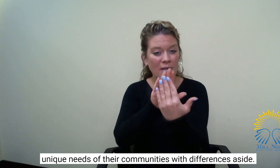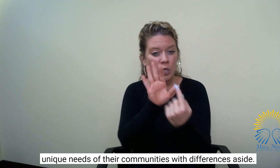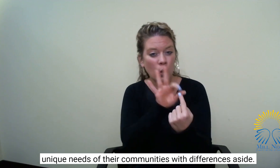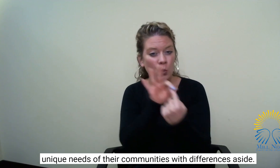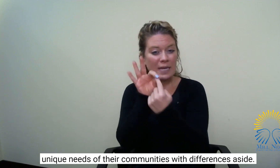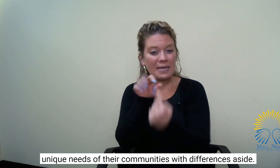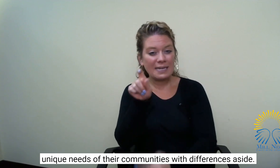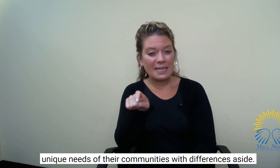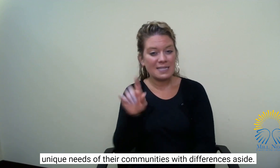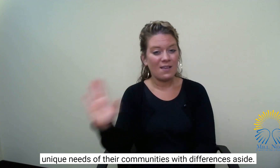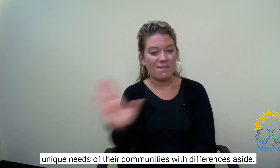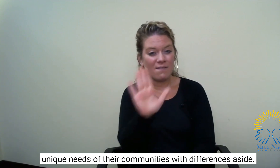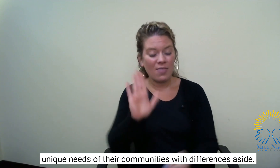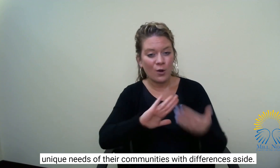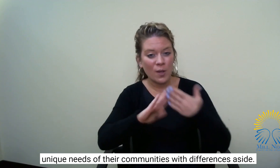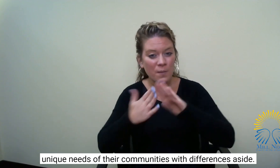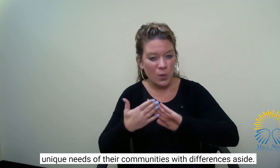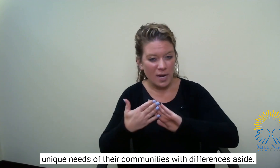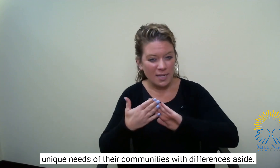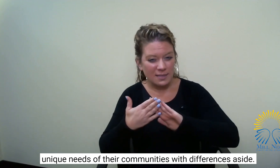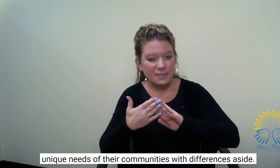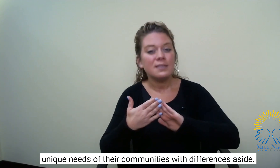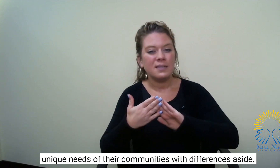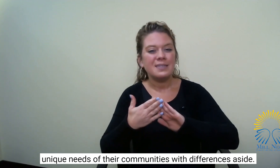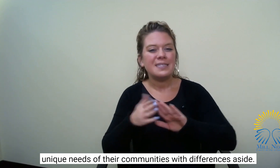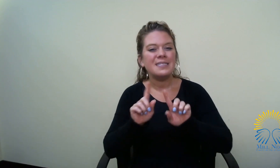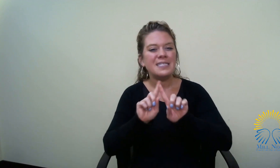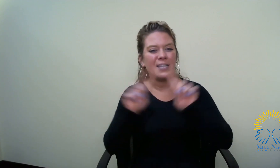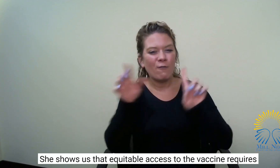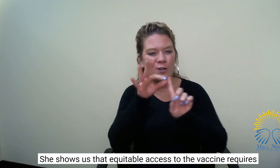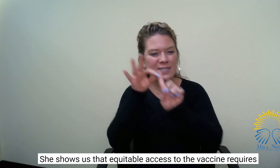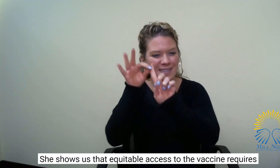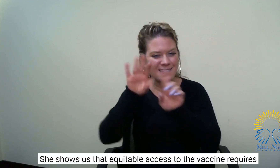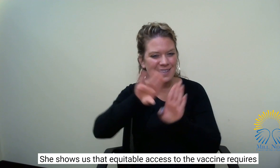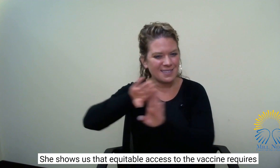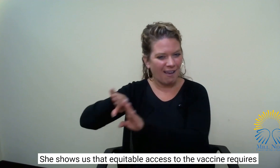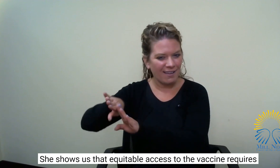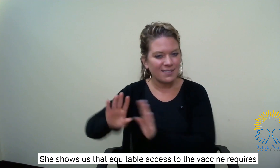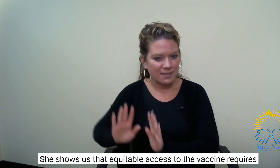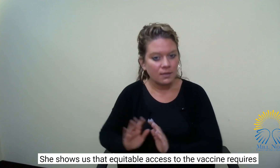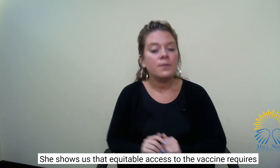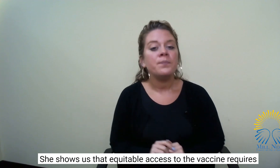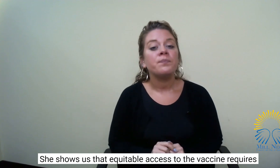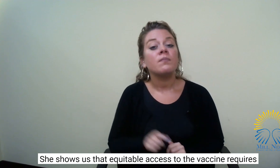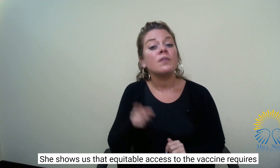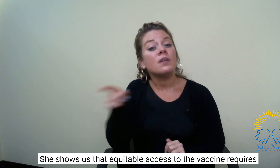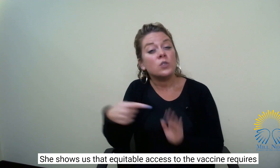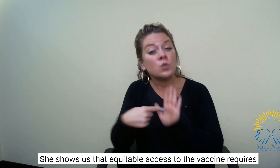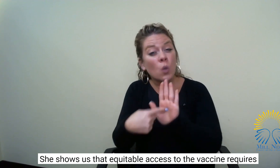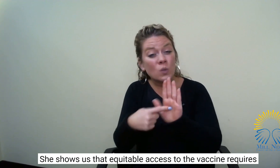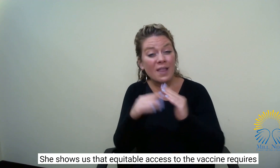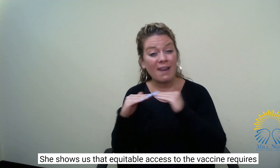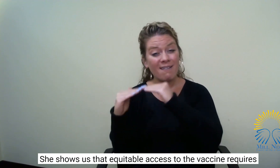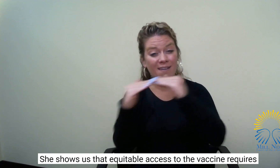their communities with differences aside. She shows us that equitable access to the